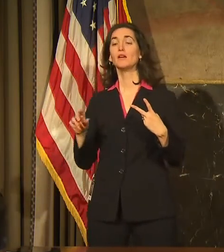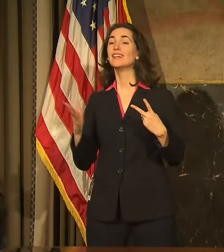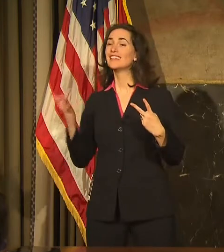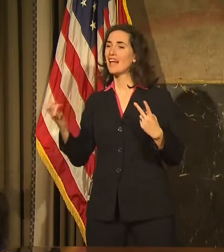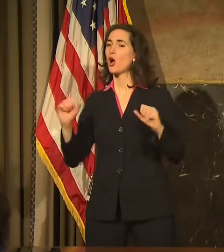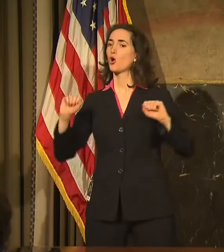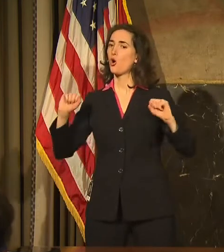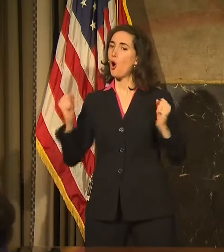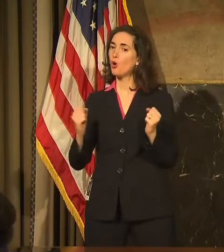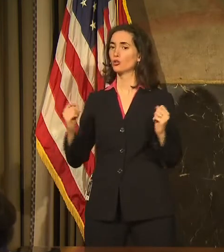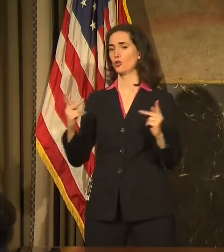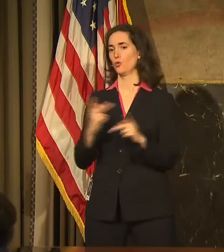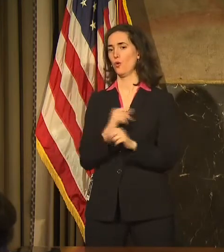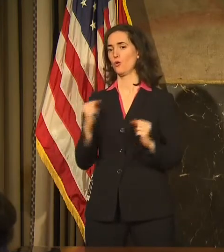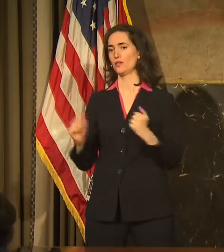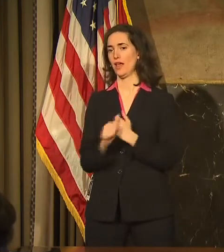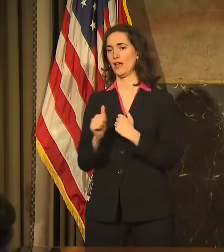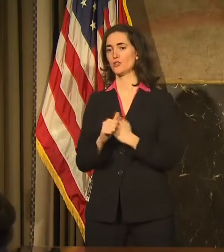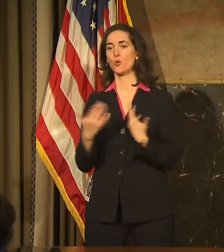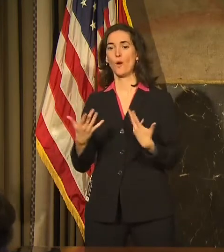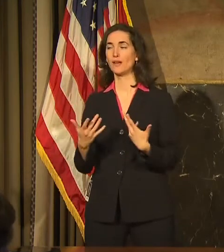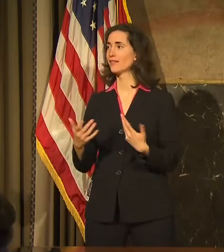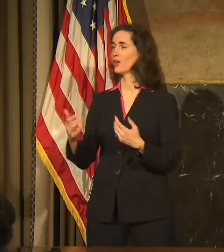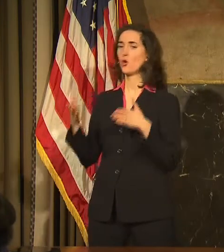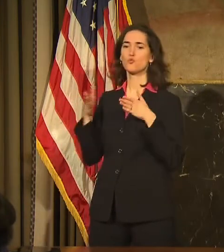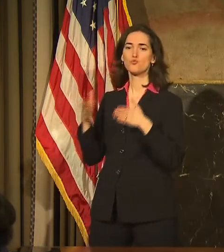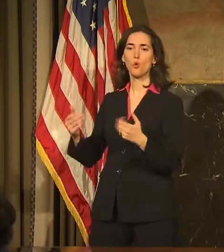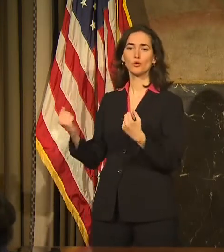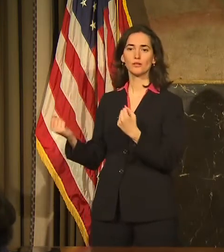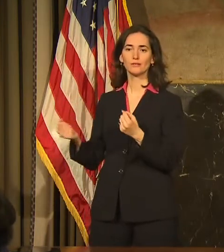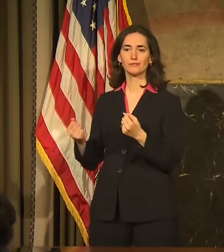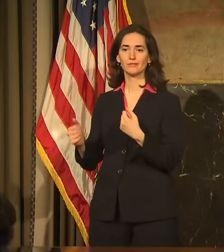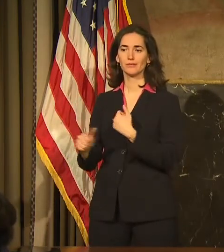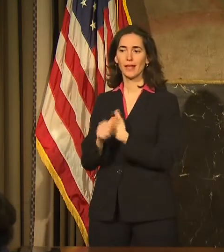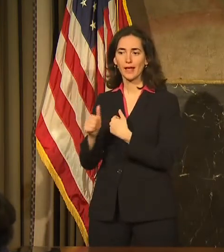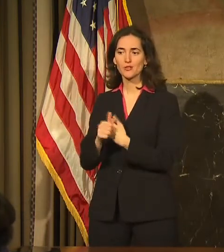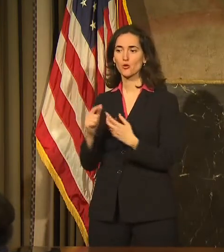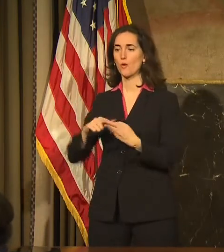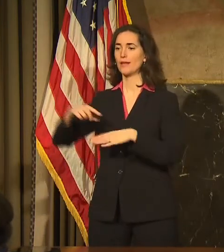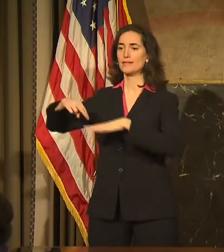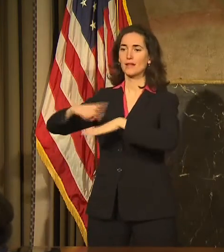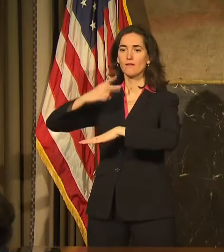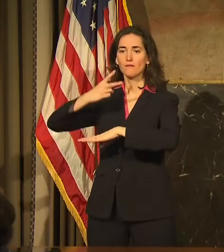weather. Driving on the road when you don't have to, slipping and falling,